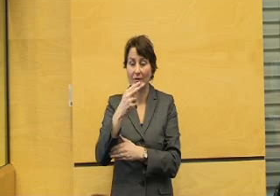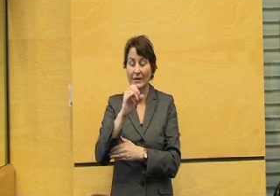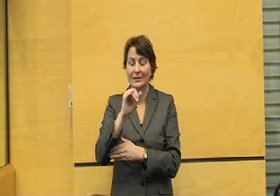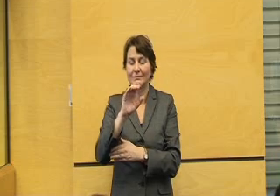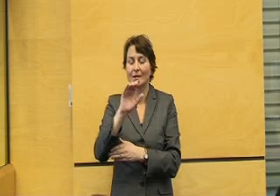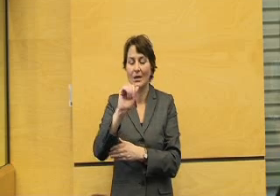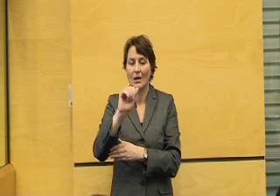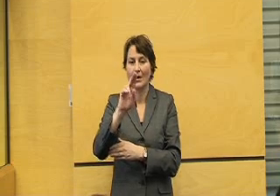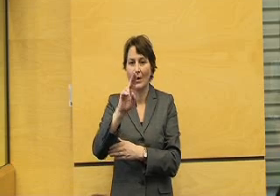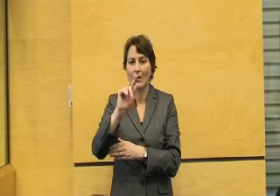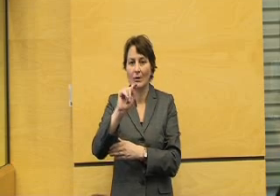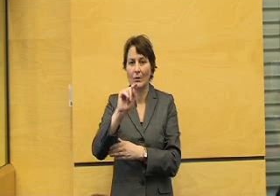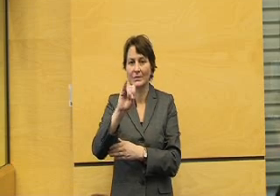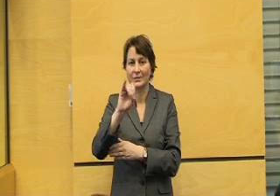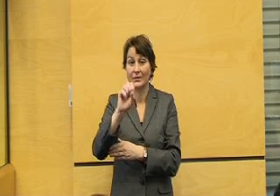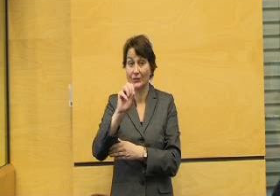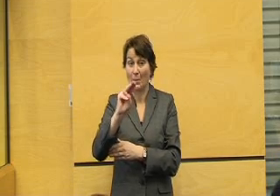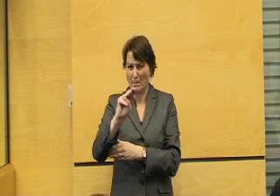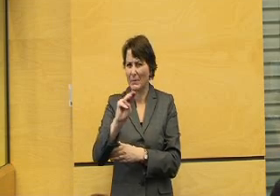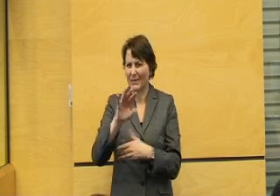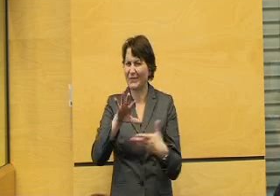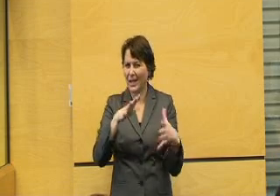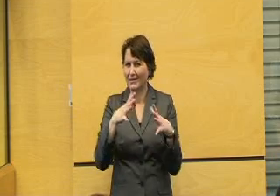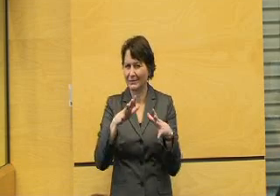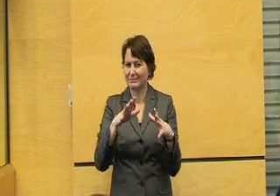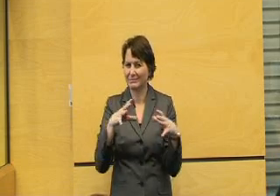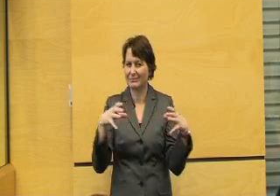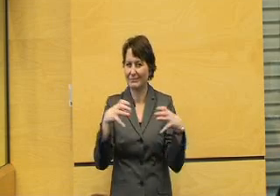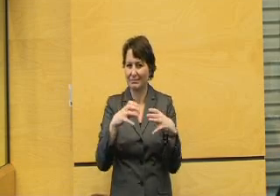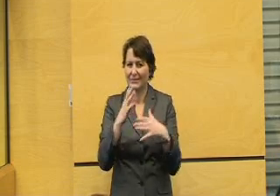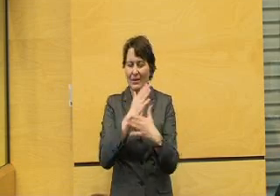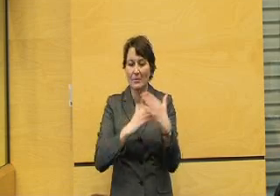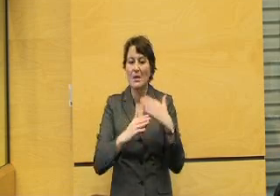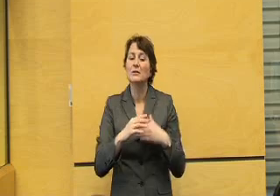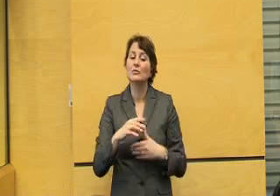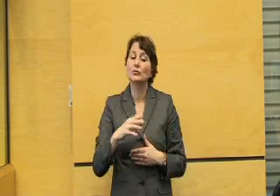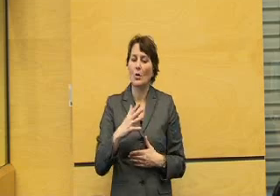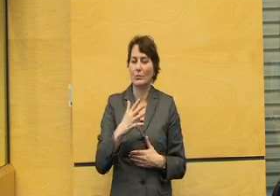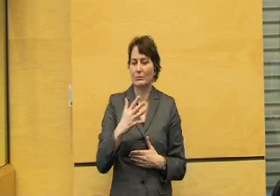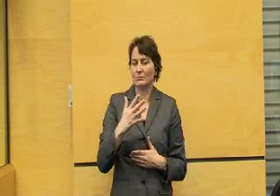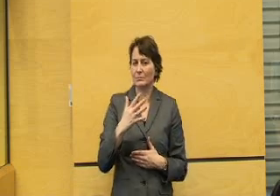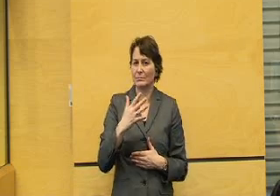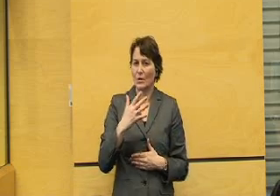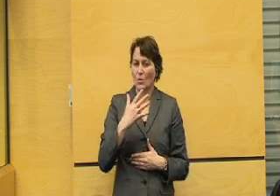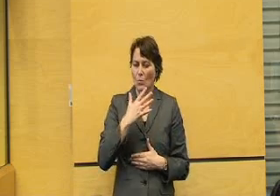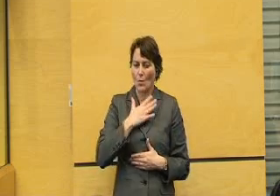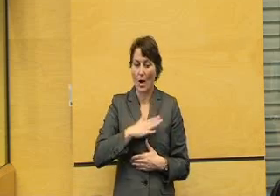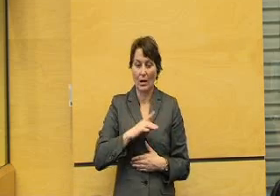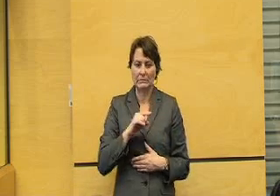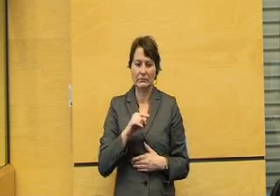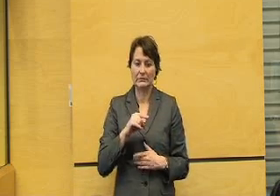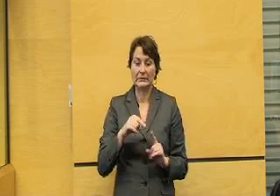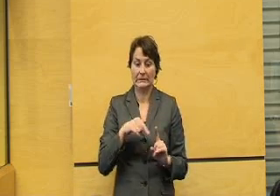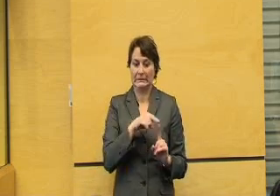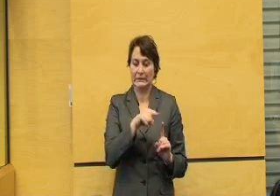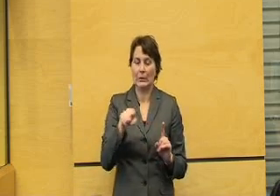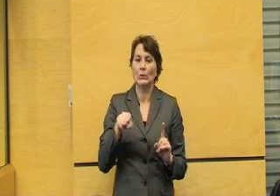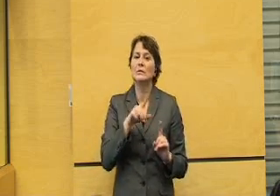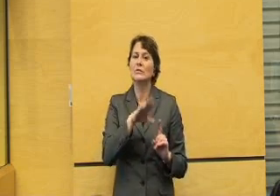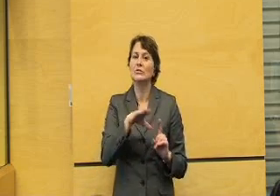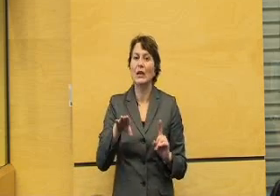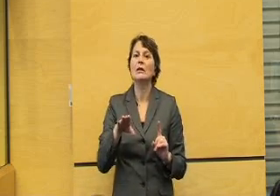that kind of disabilities, to make sure that they are not being victims of